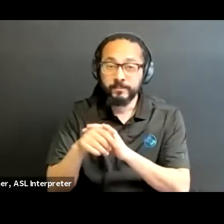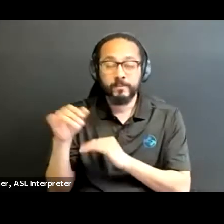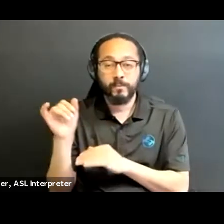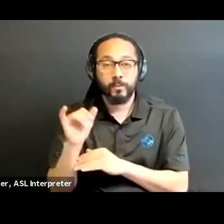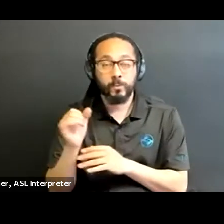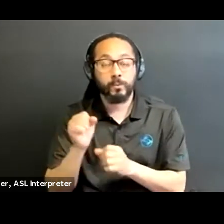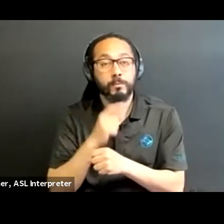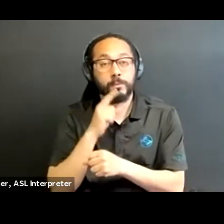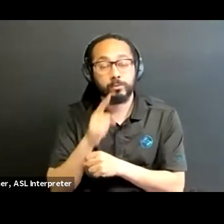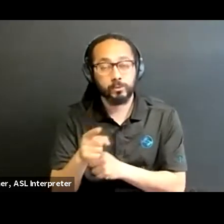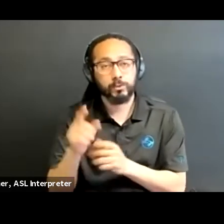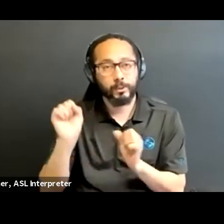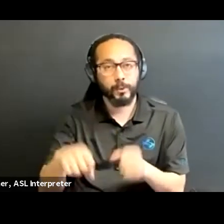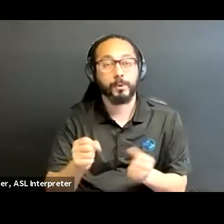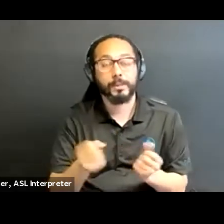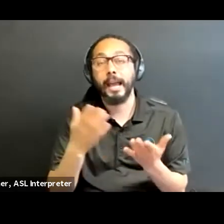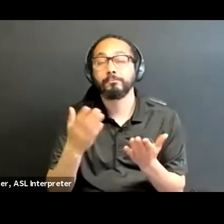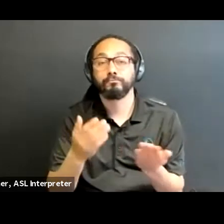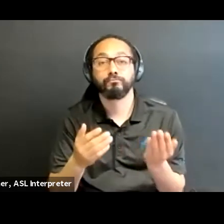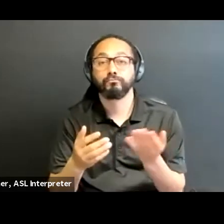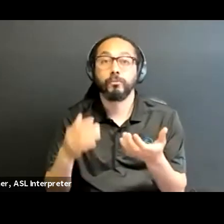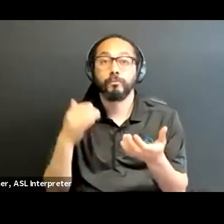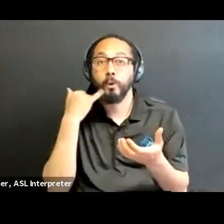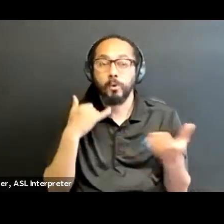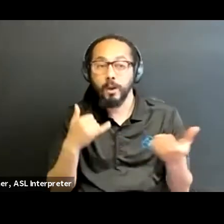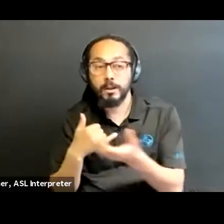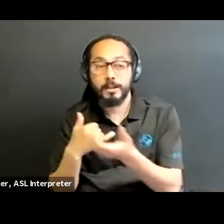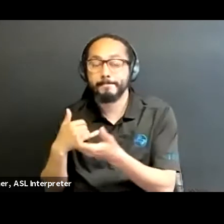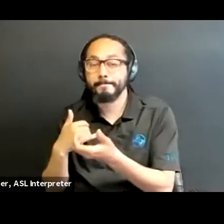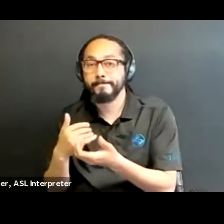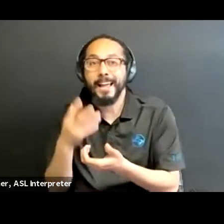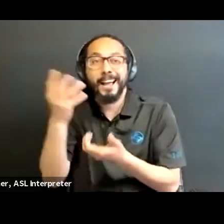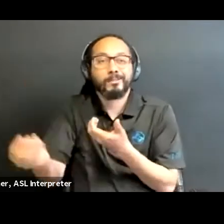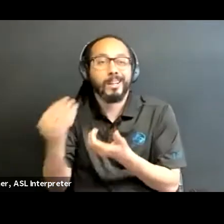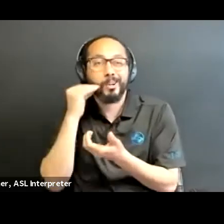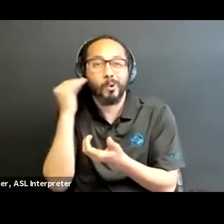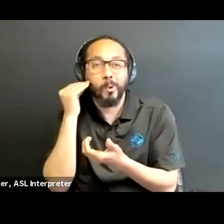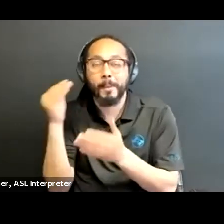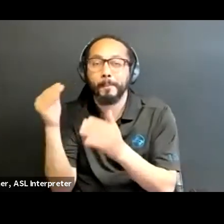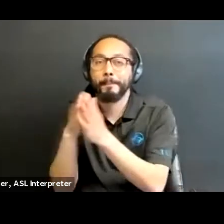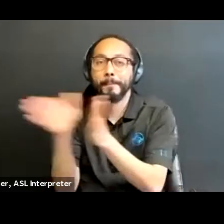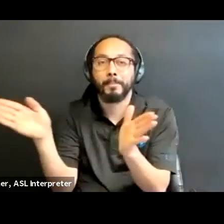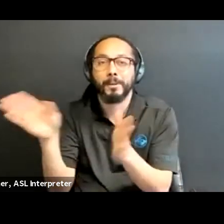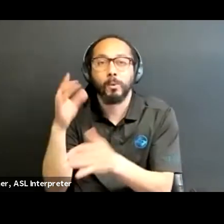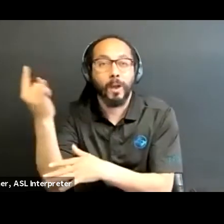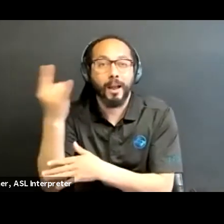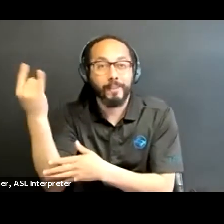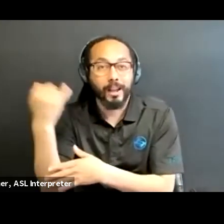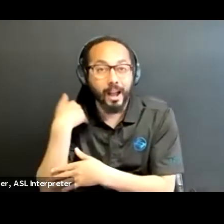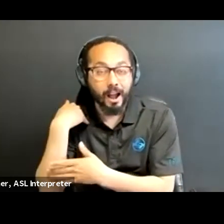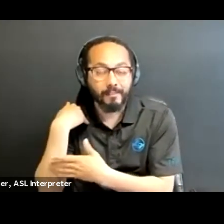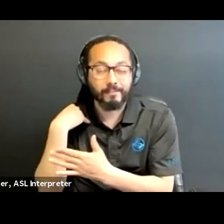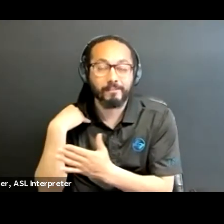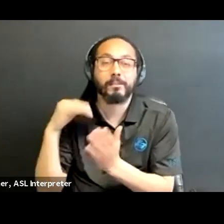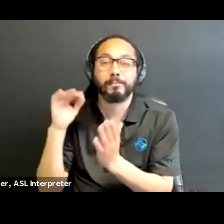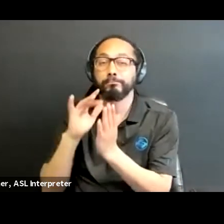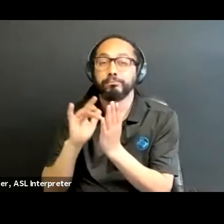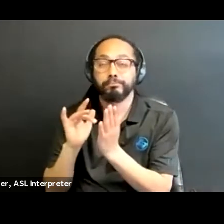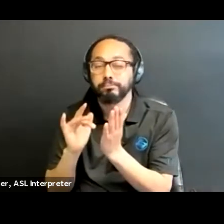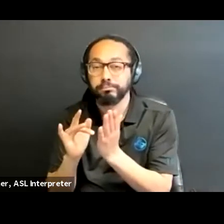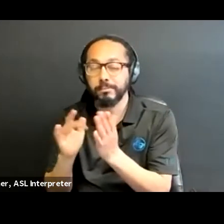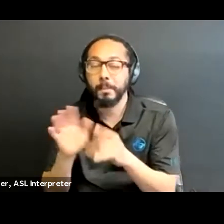a public location where Wi-Fi is available. However, in this and other areas, we do acknowledge some limitations because of